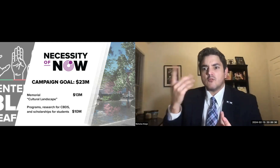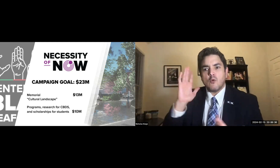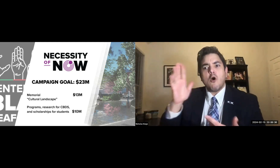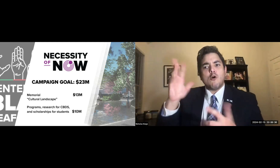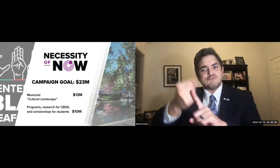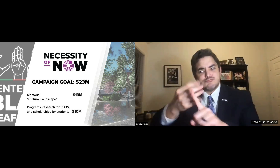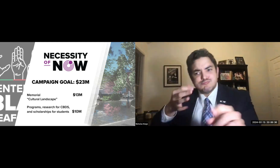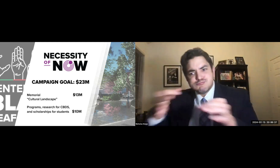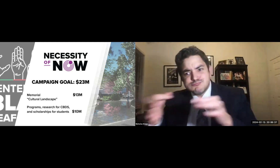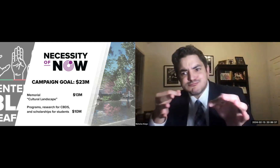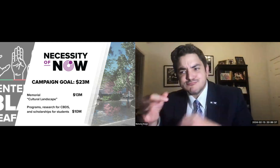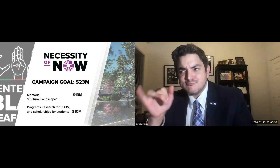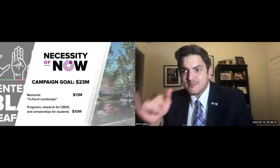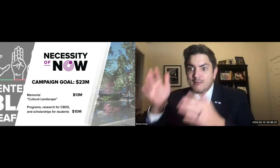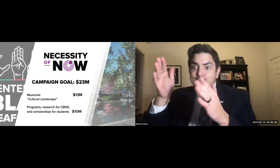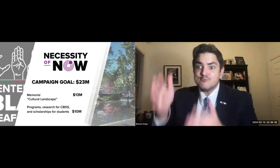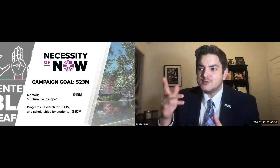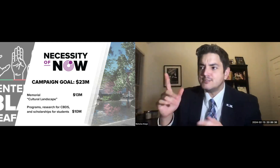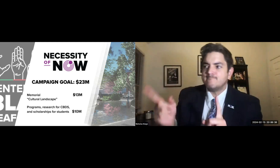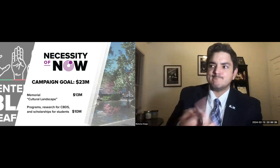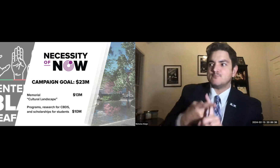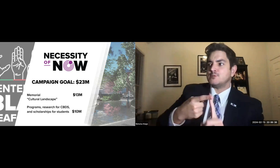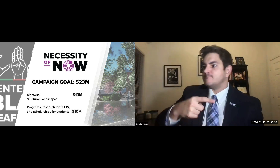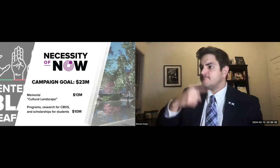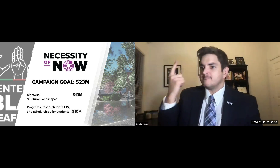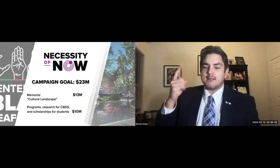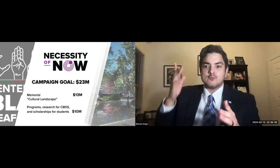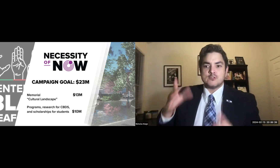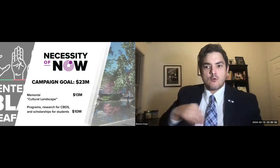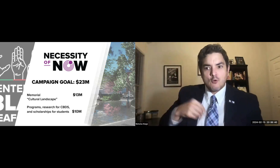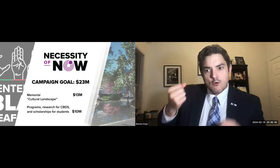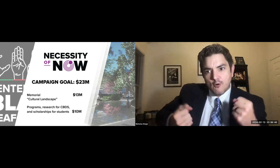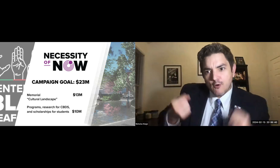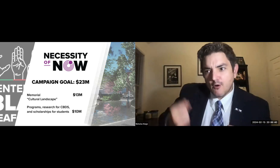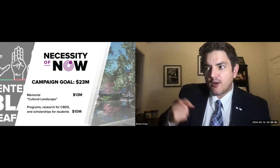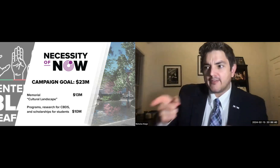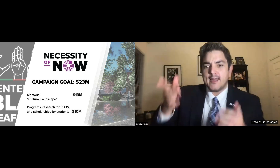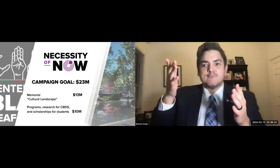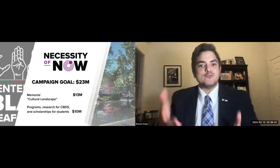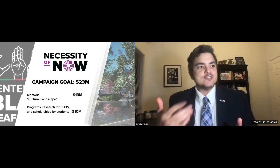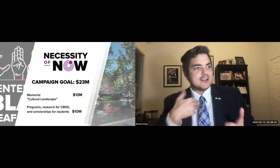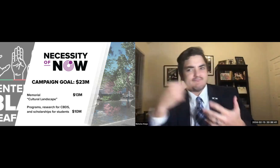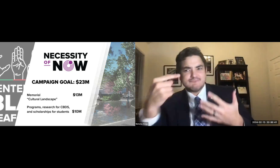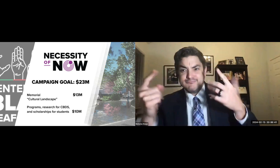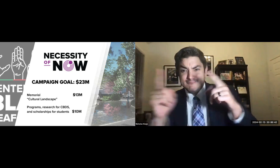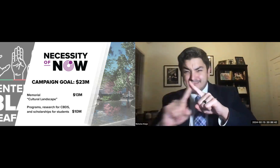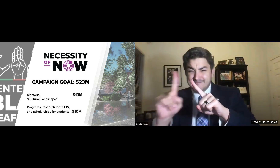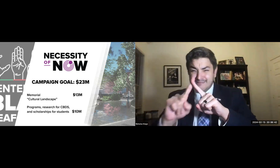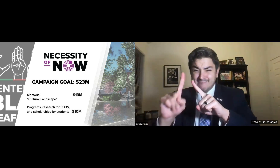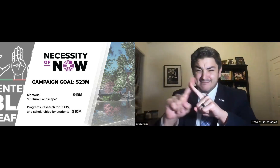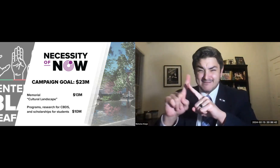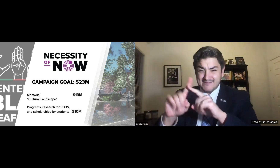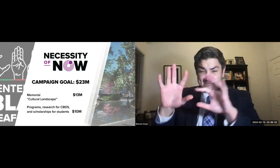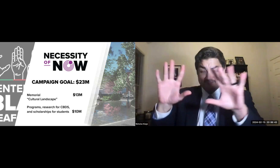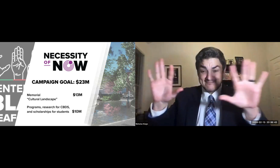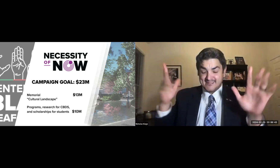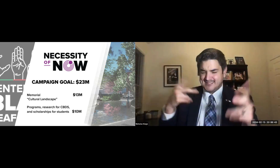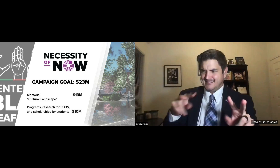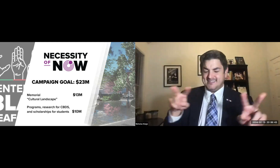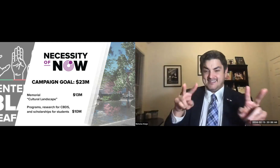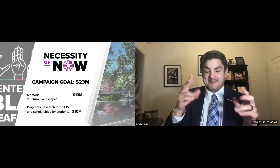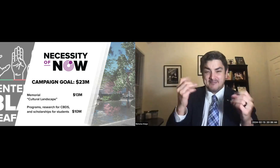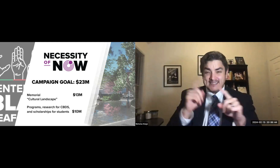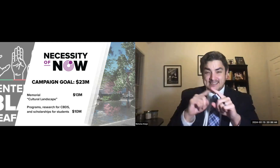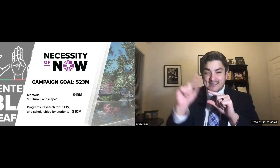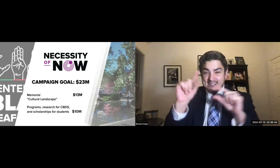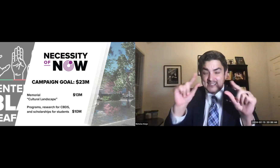people and see who they are. So we'd love to invite you to come. This might be the first Black deaf person to own a car, the first